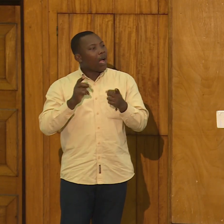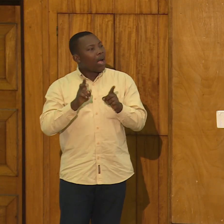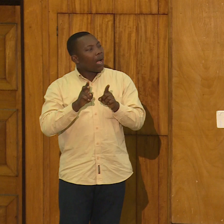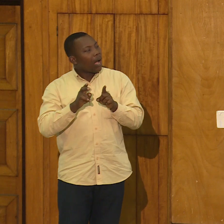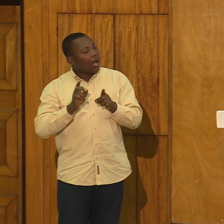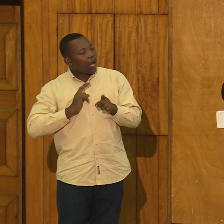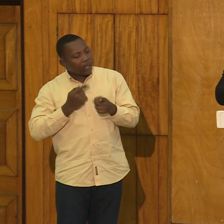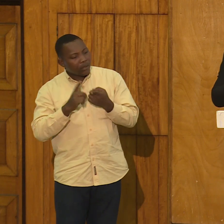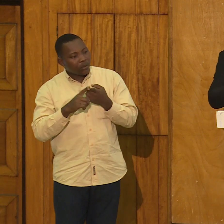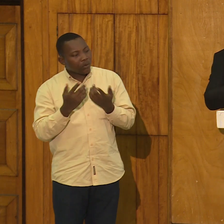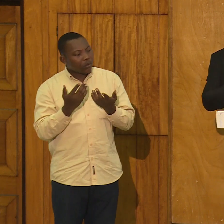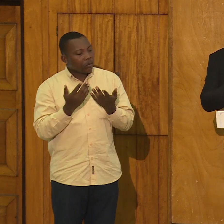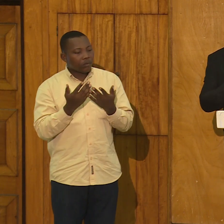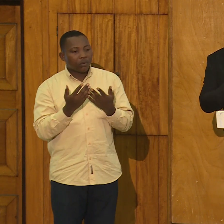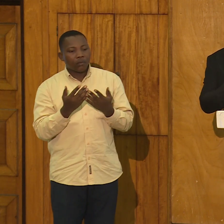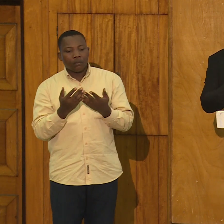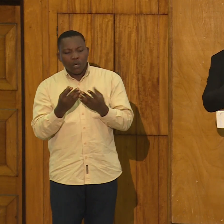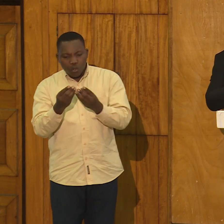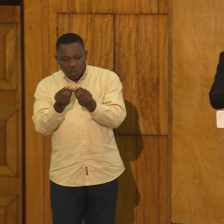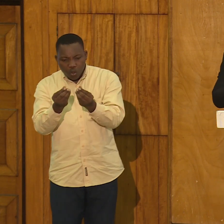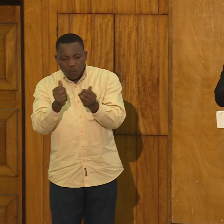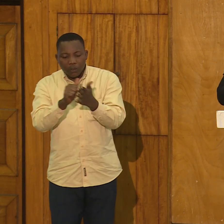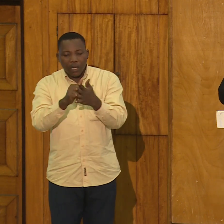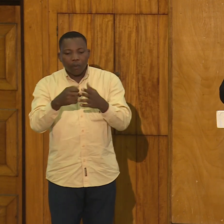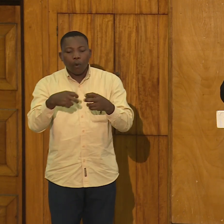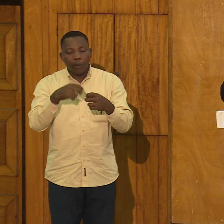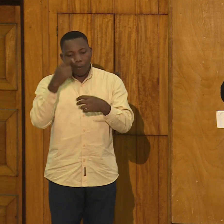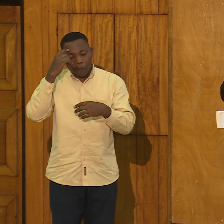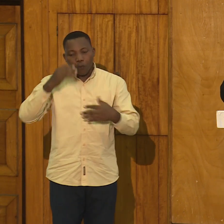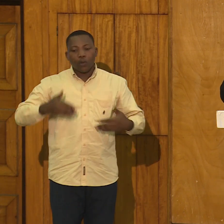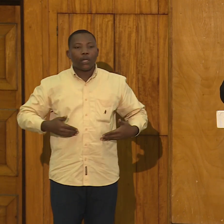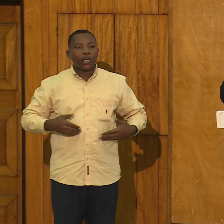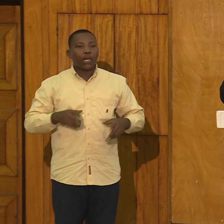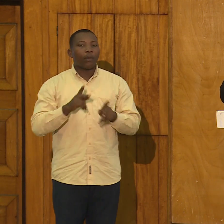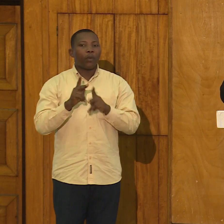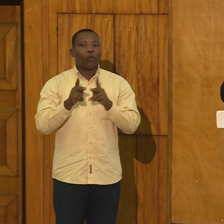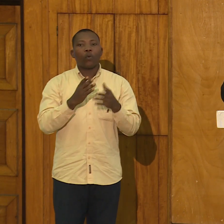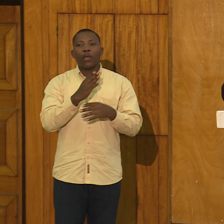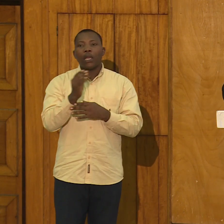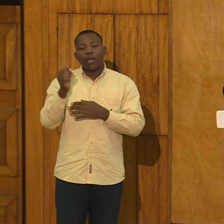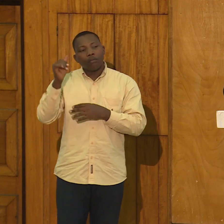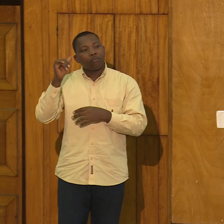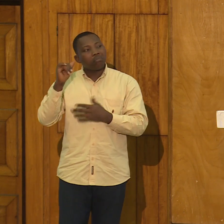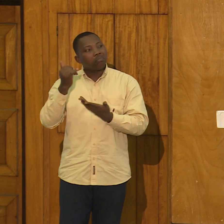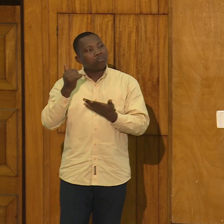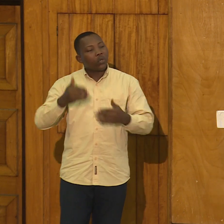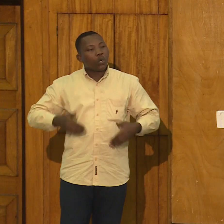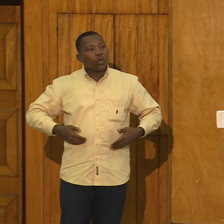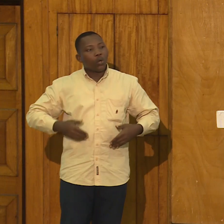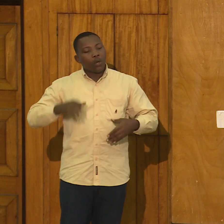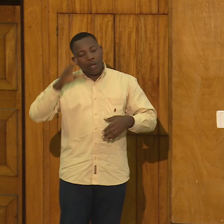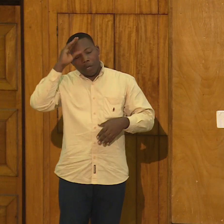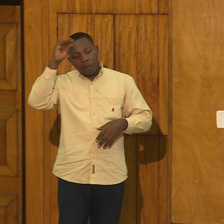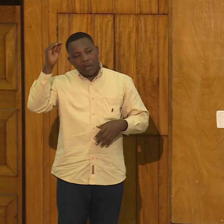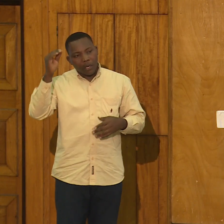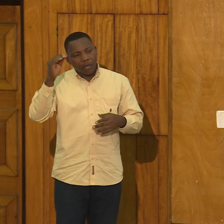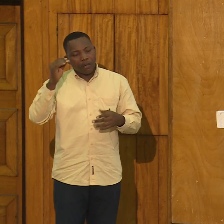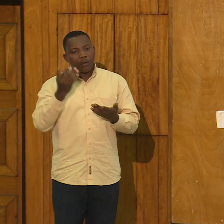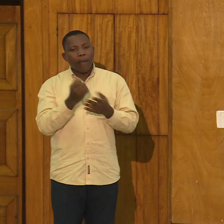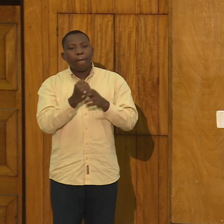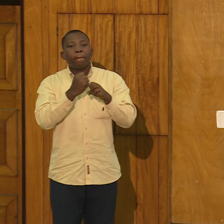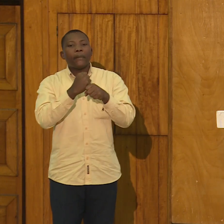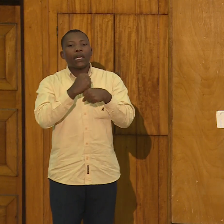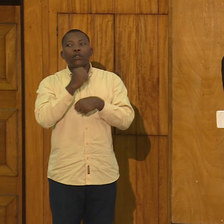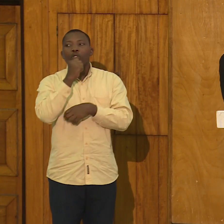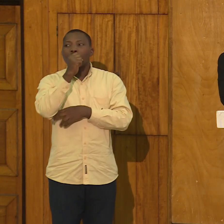close that gap for young people and adolescent boys and young men accessing different services and making sure that